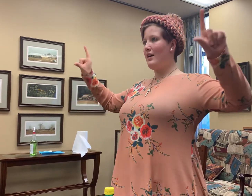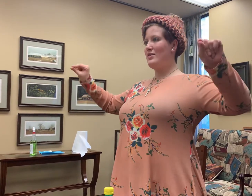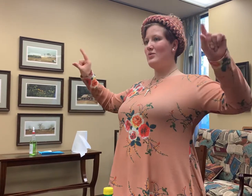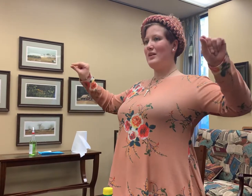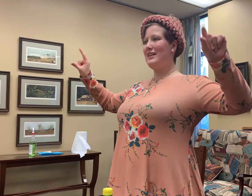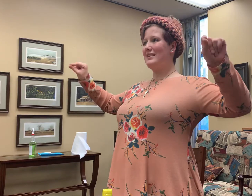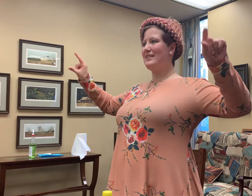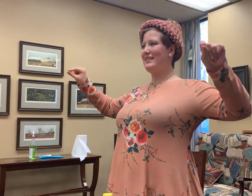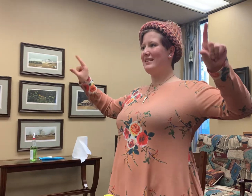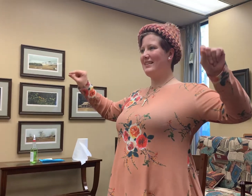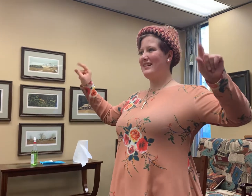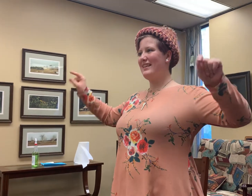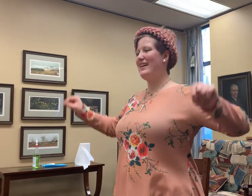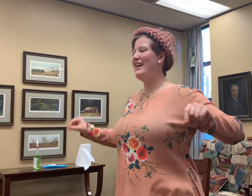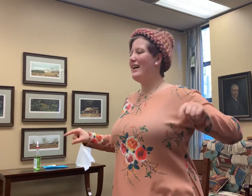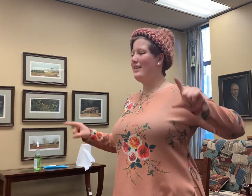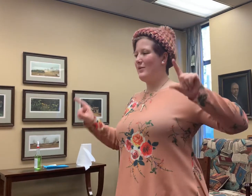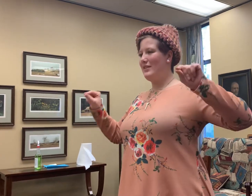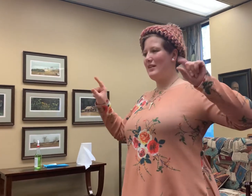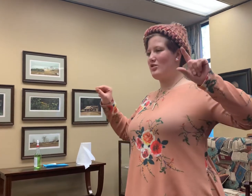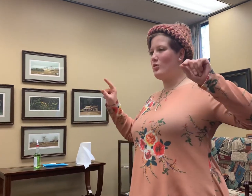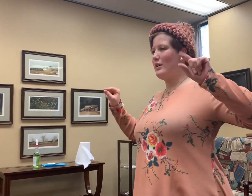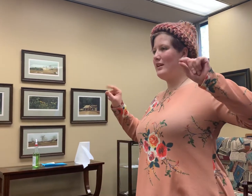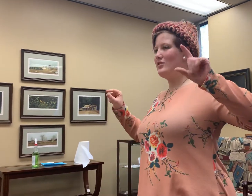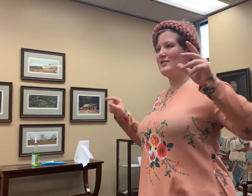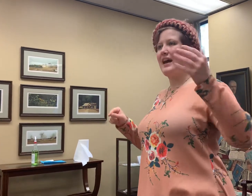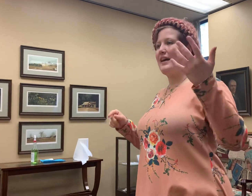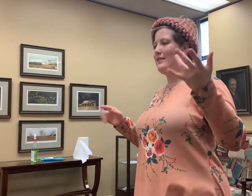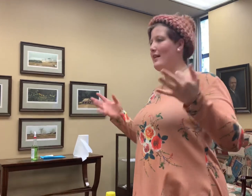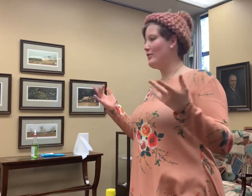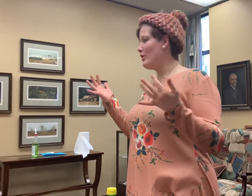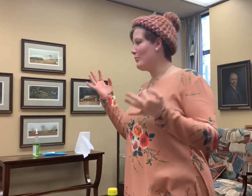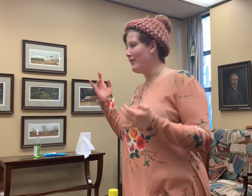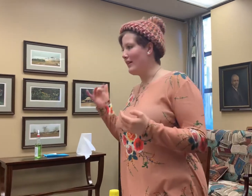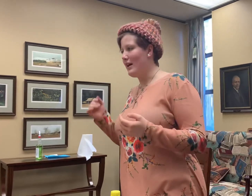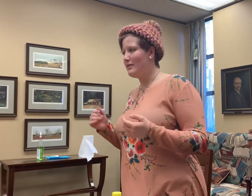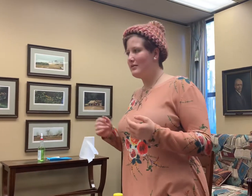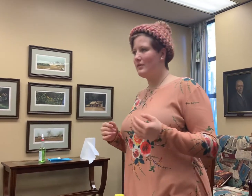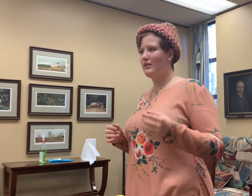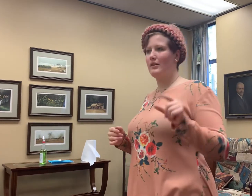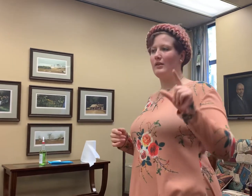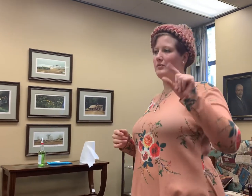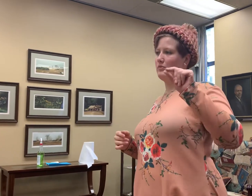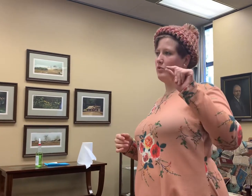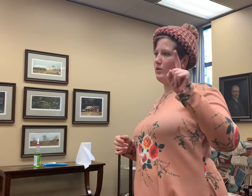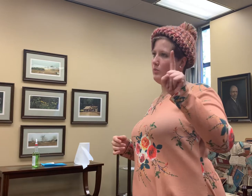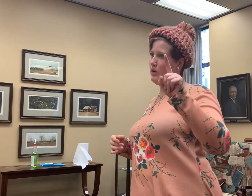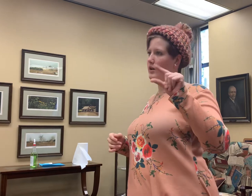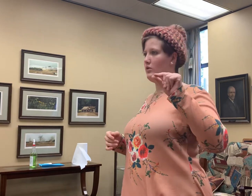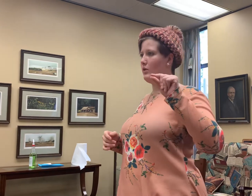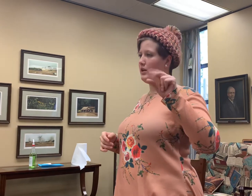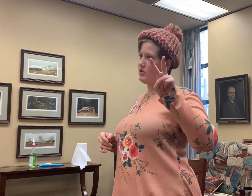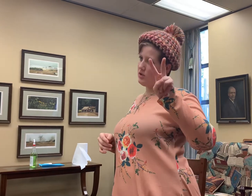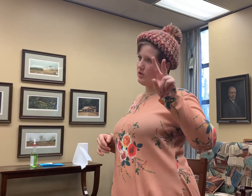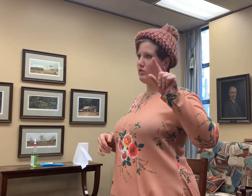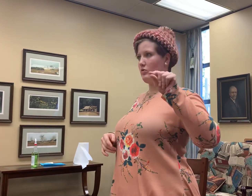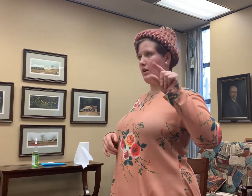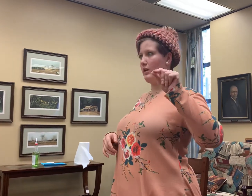20. And then once you get to 20, you just add in the other numbers again. So 21, 22, 23,